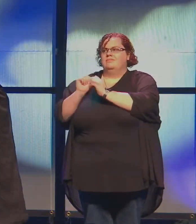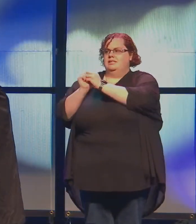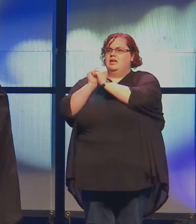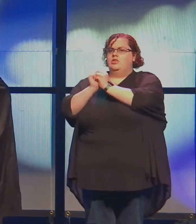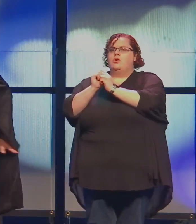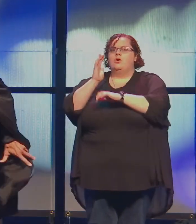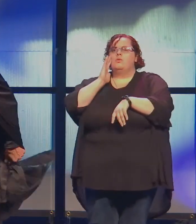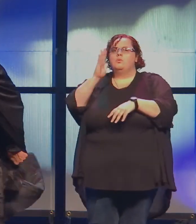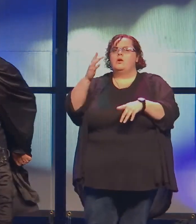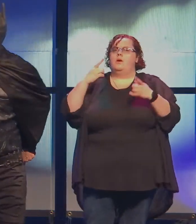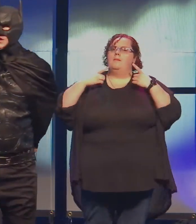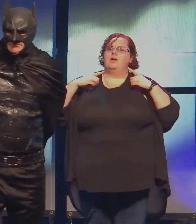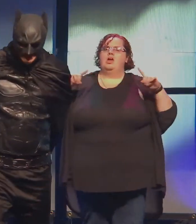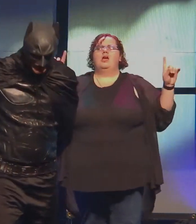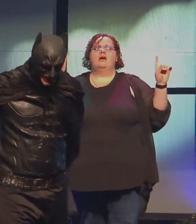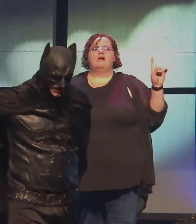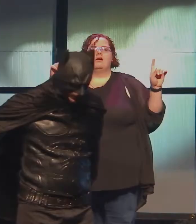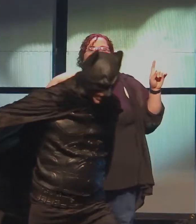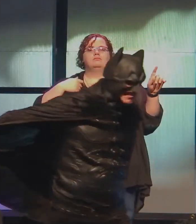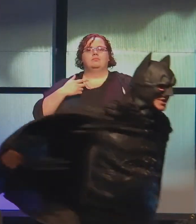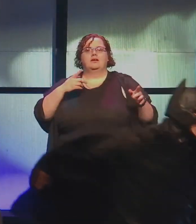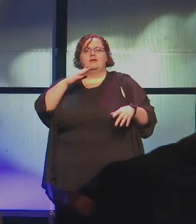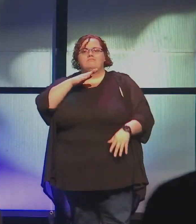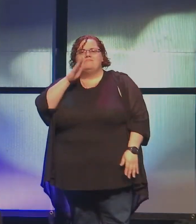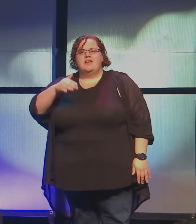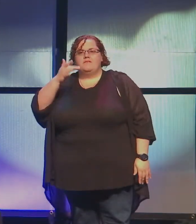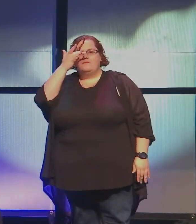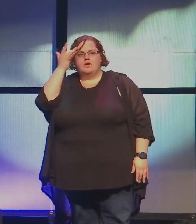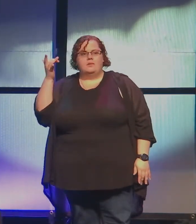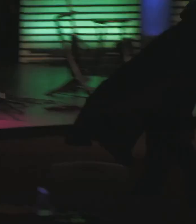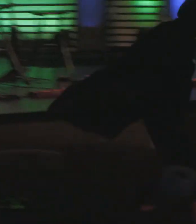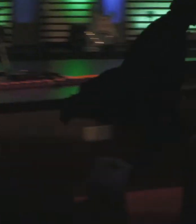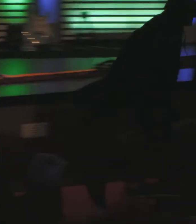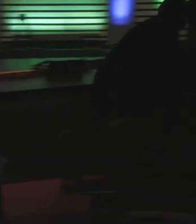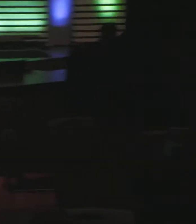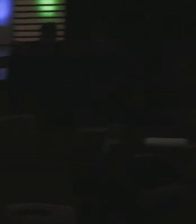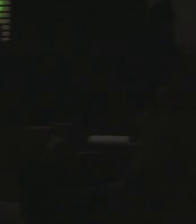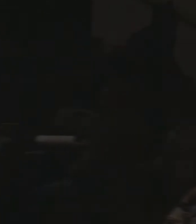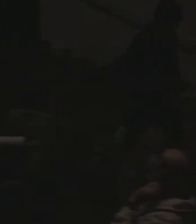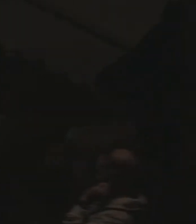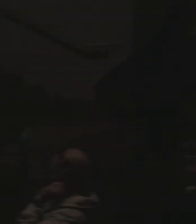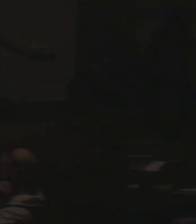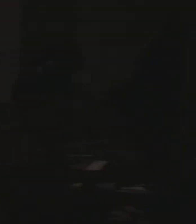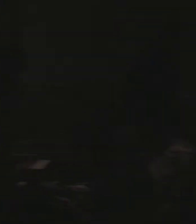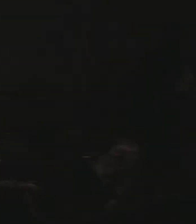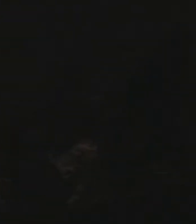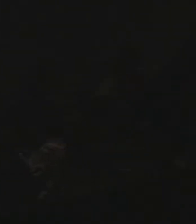we will make it unforgettable. I must get the Joker.